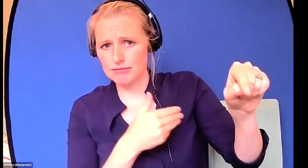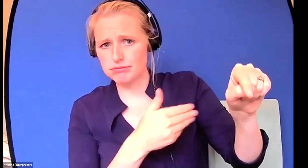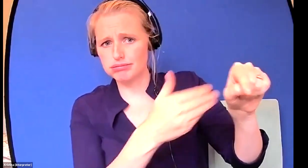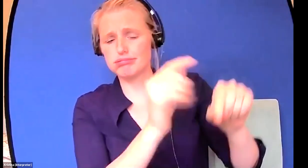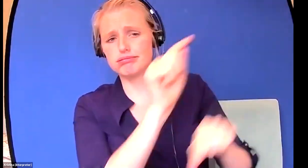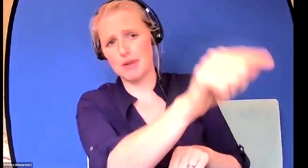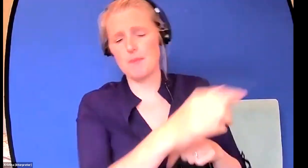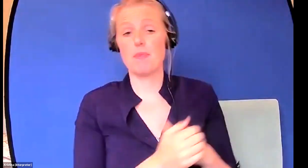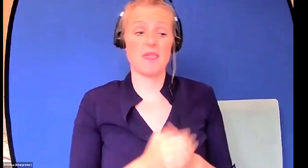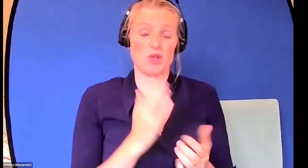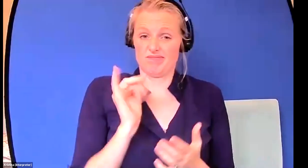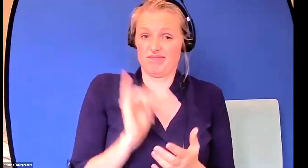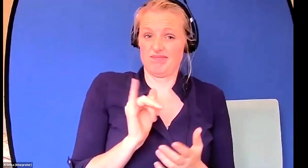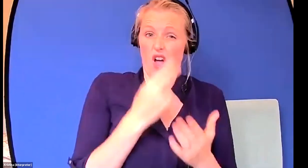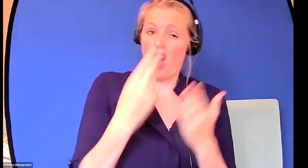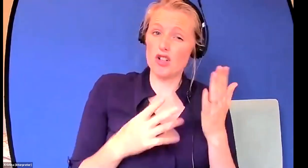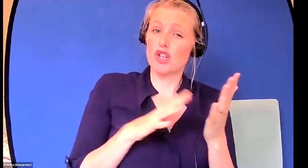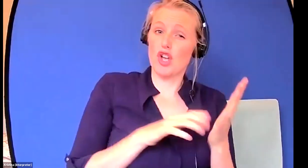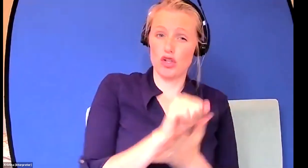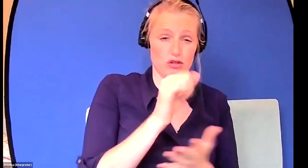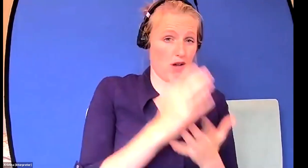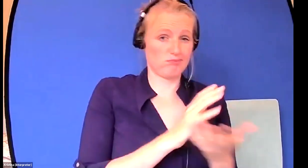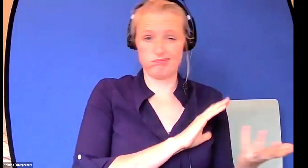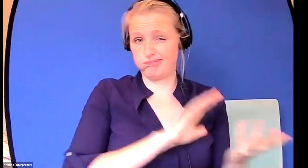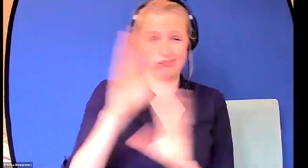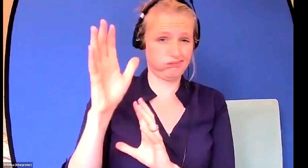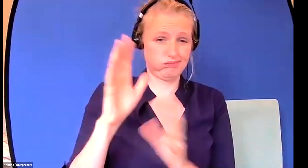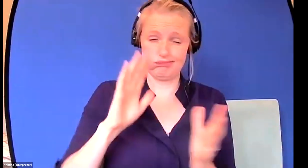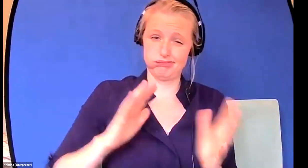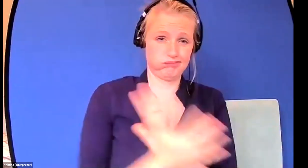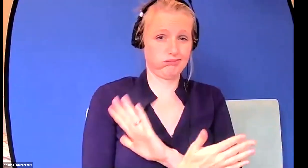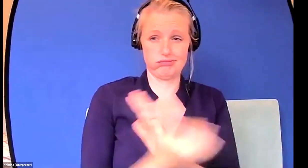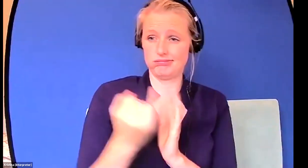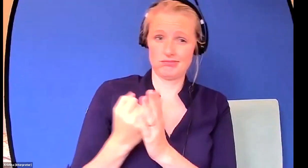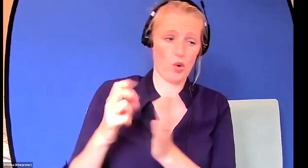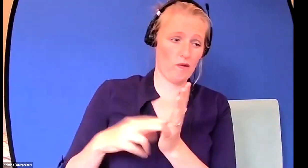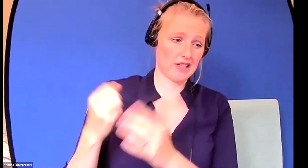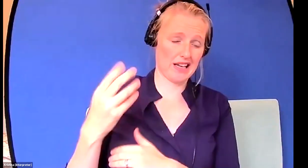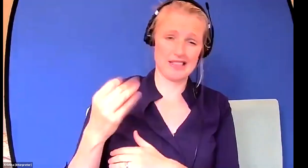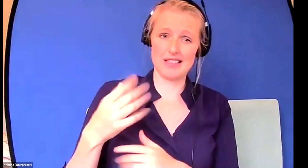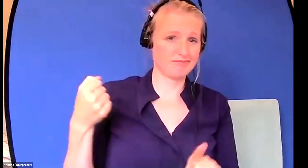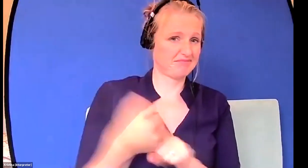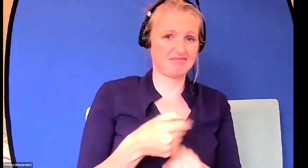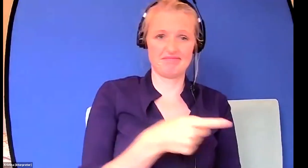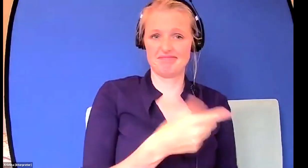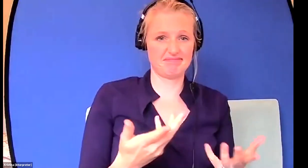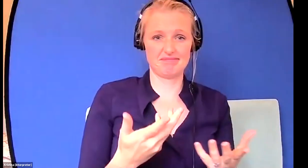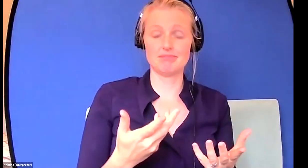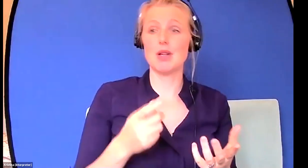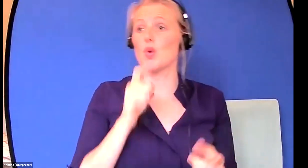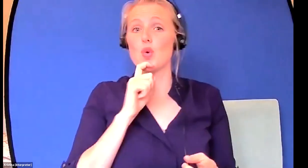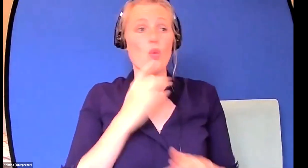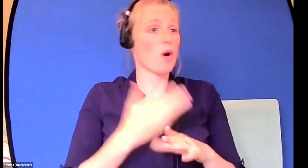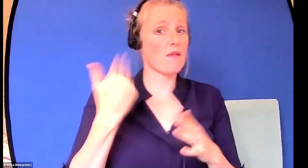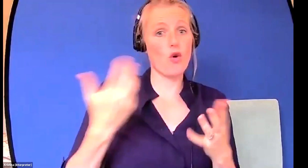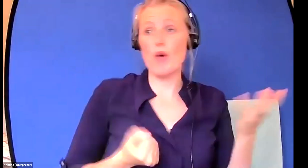of the pandemic on the arts and cultural sector is now widely acknowledged, and the collapsing income and employment